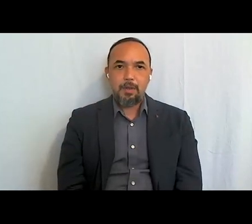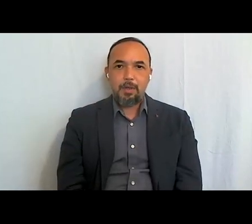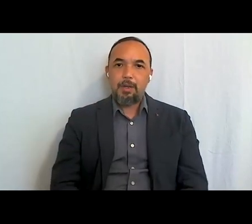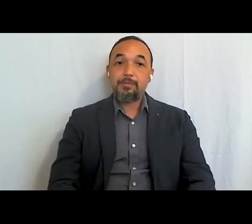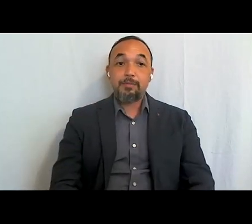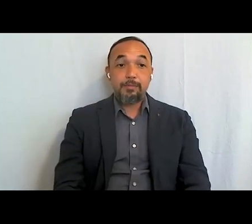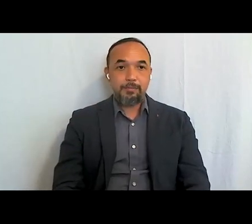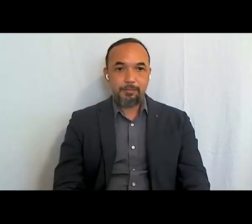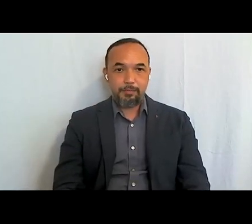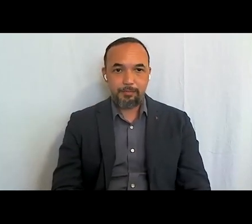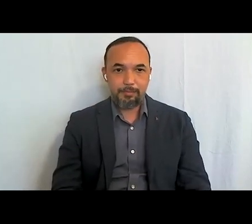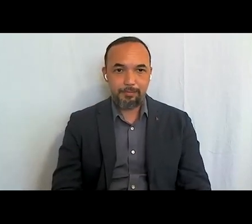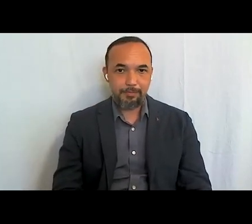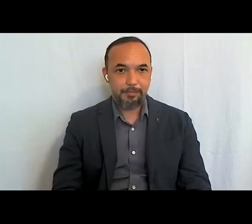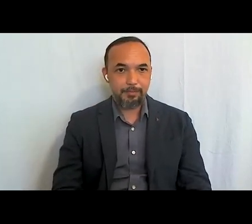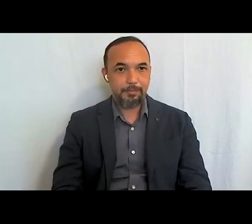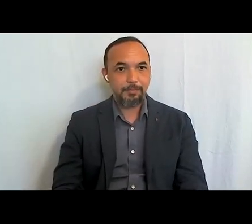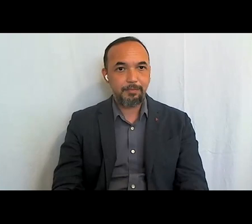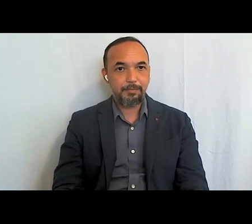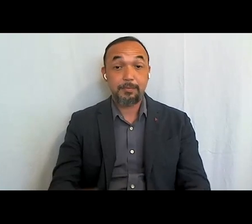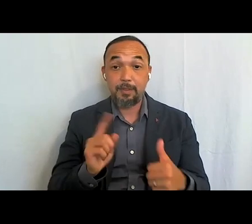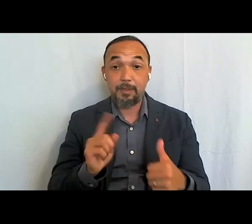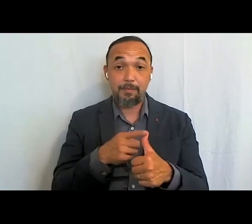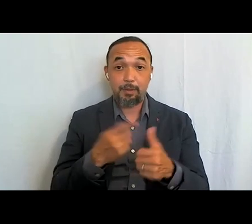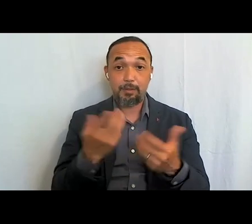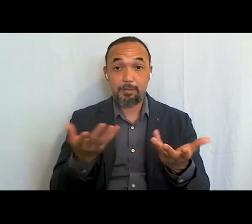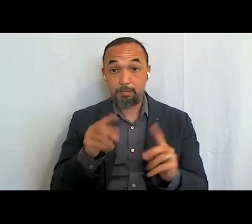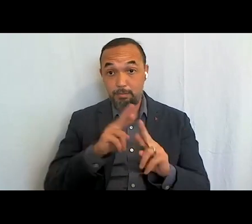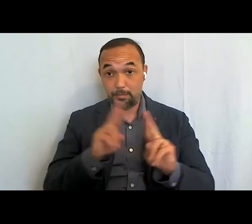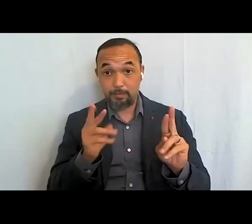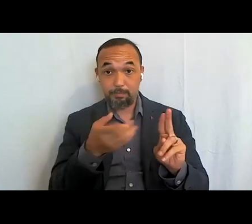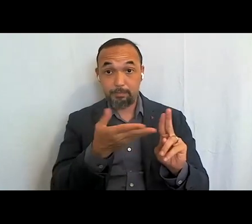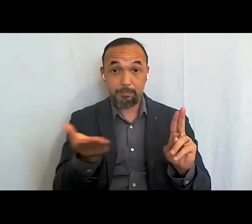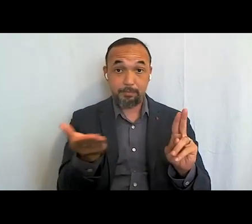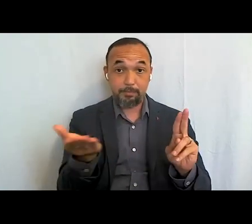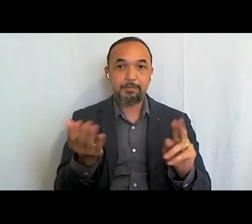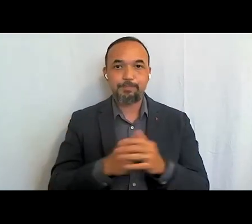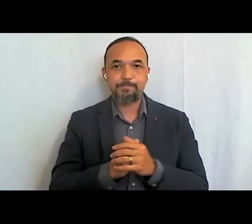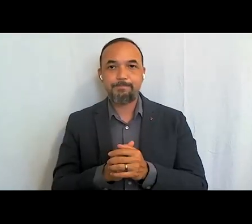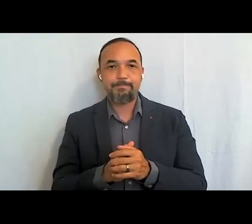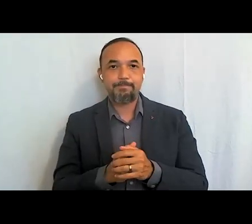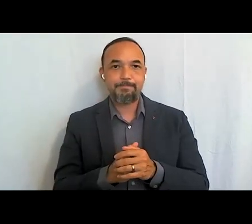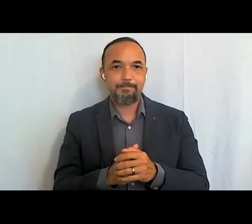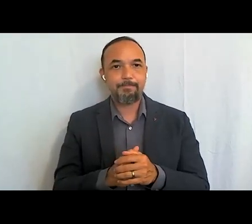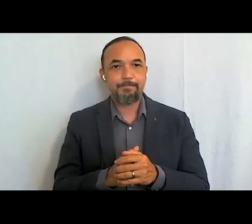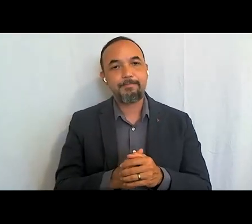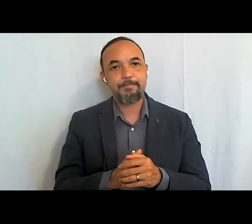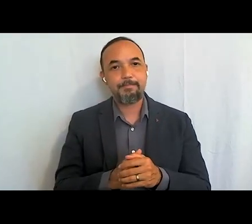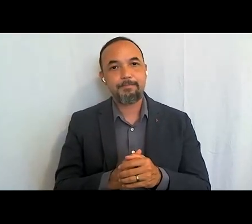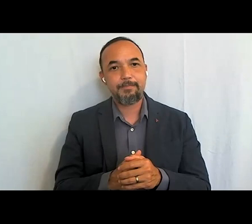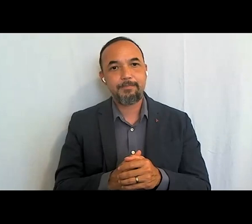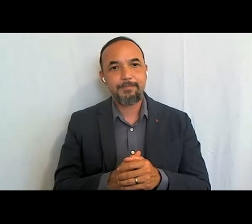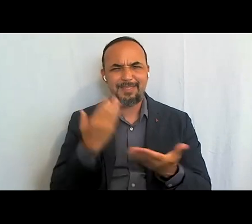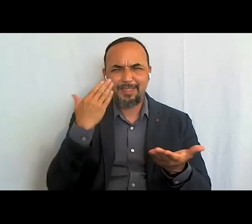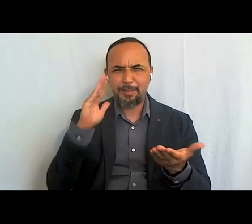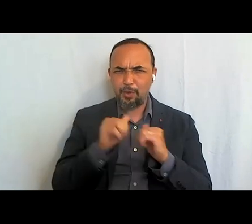okay. Here we go. The first thing, who's ready to go? Okay. Here we go. All right. So I don't know how to